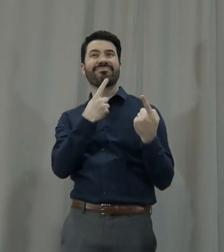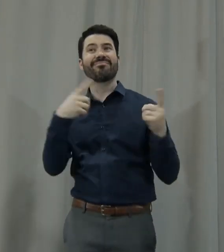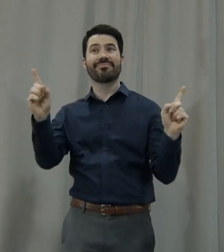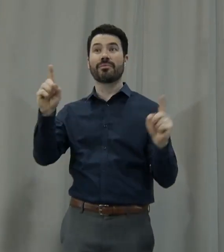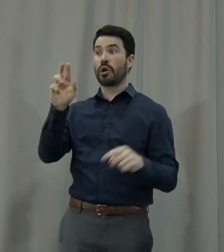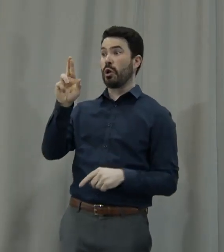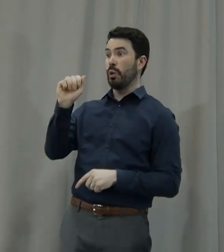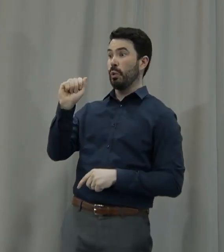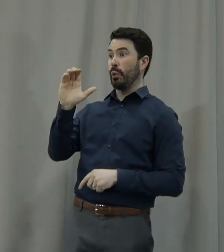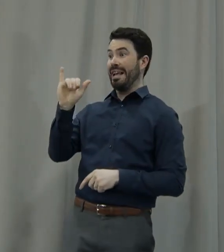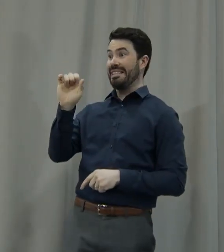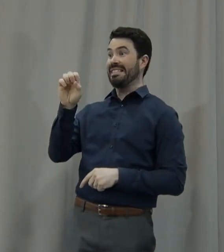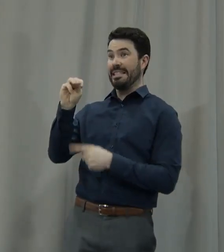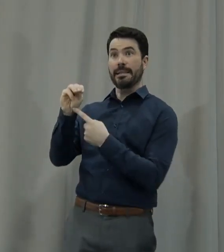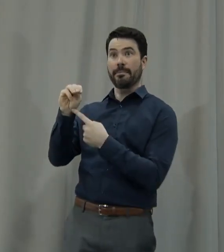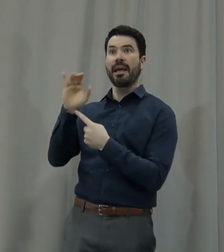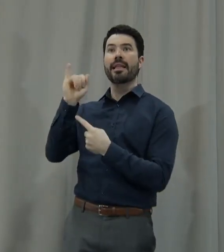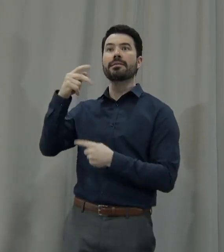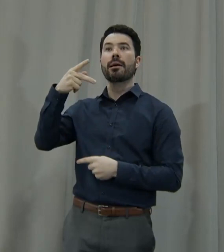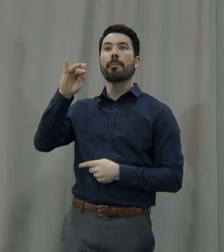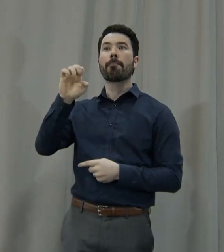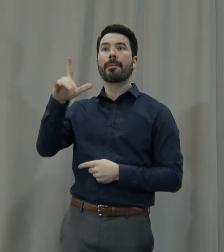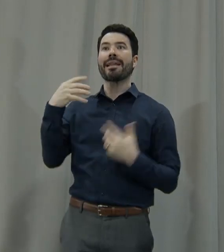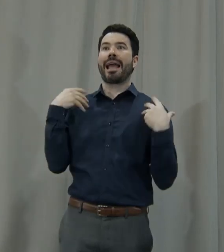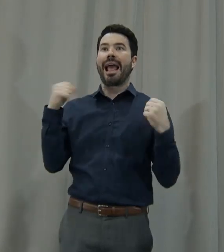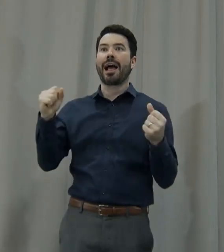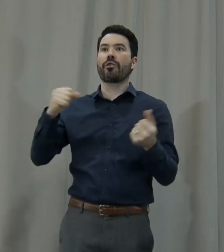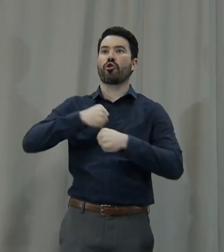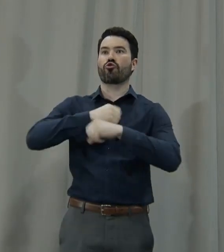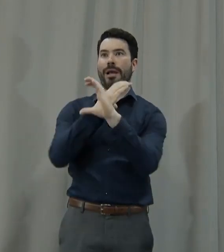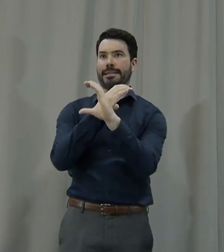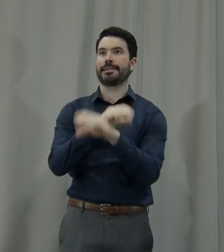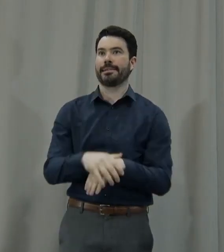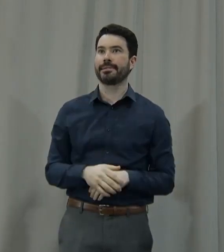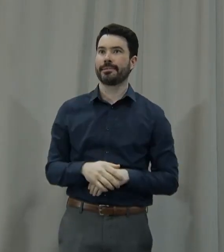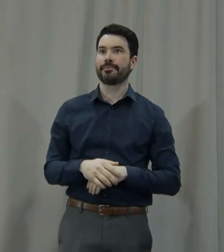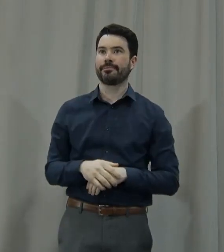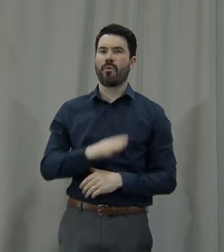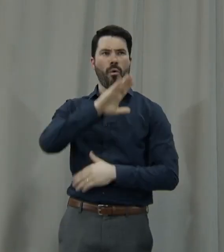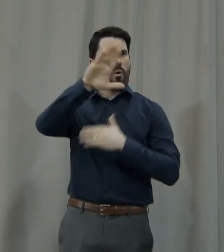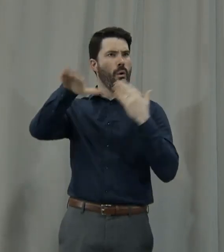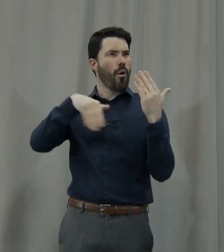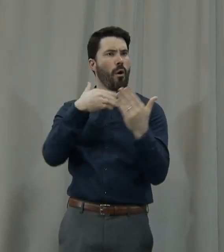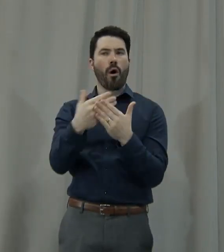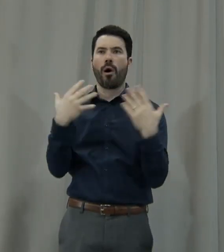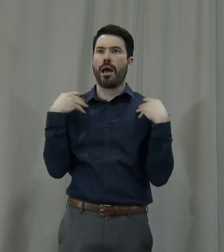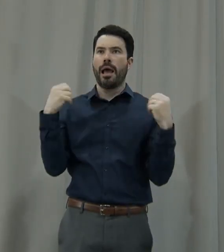crisis and required all medical professionals to undergo